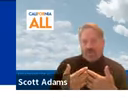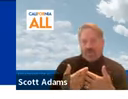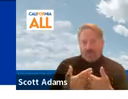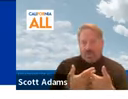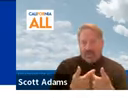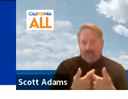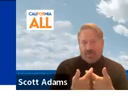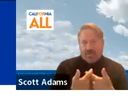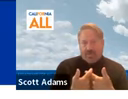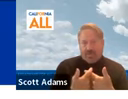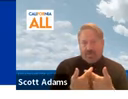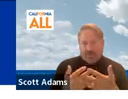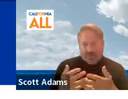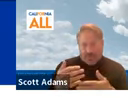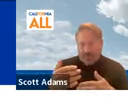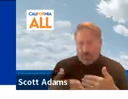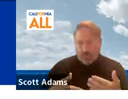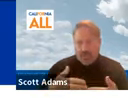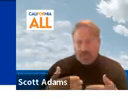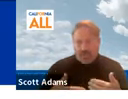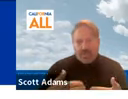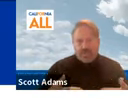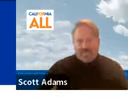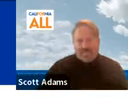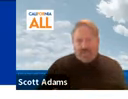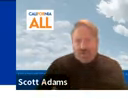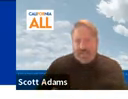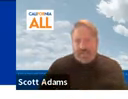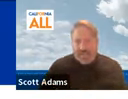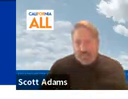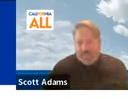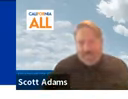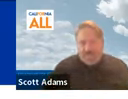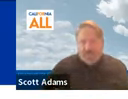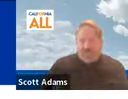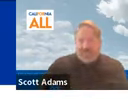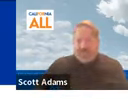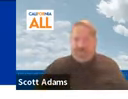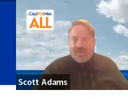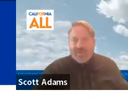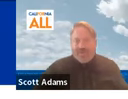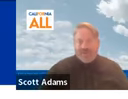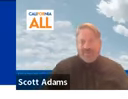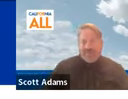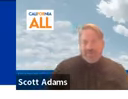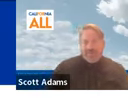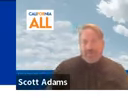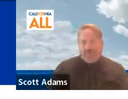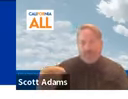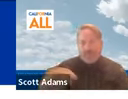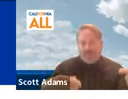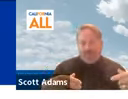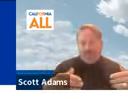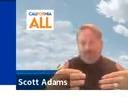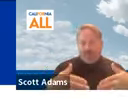together some kind of a virtual visualization or index by county or city where